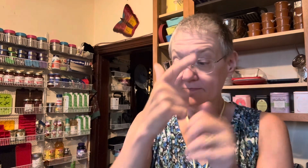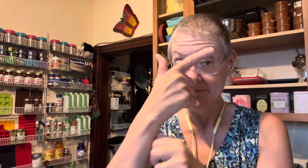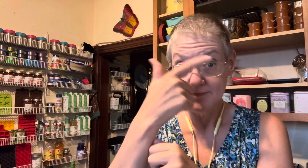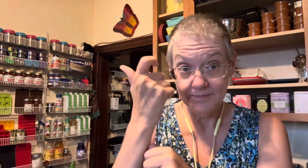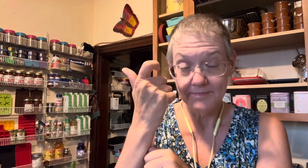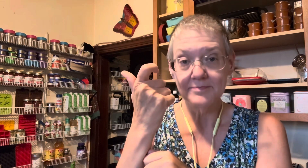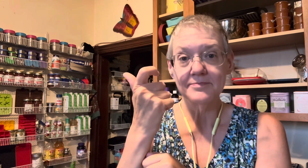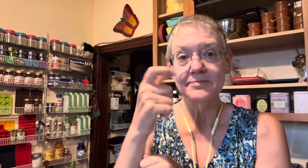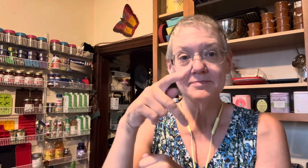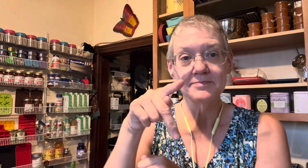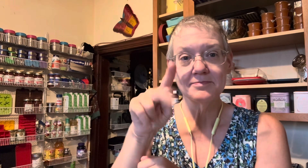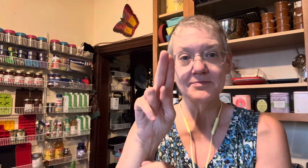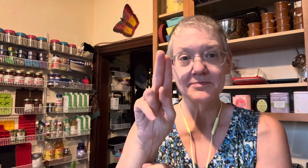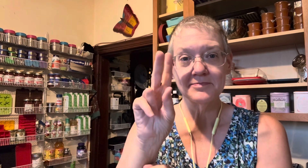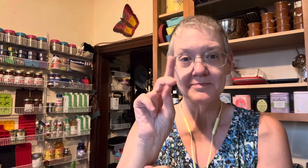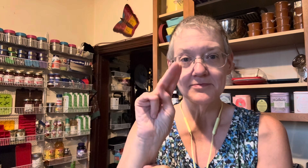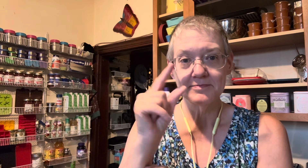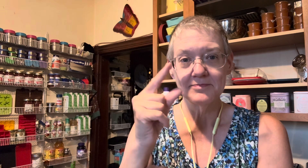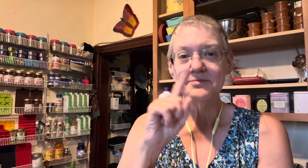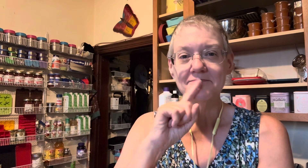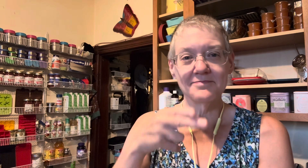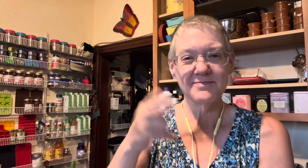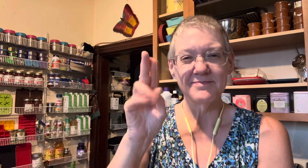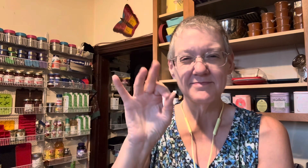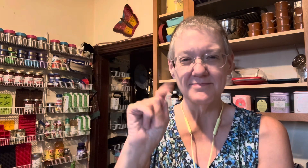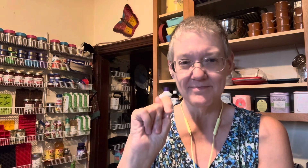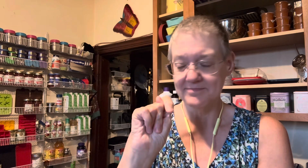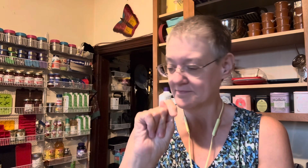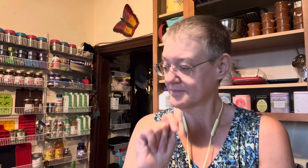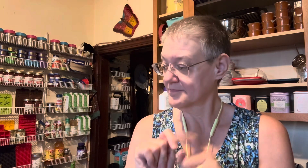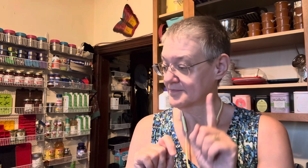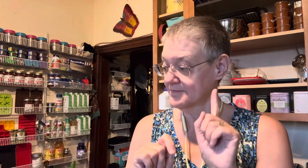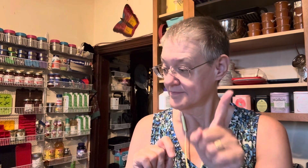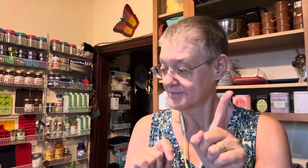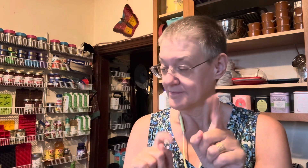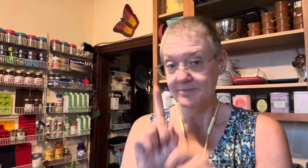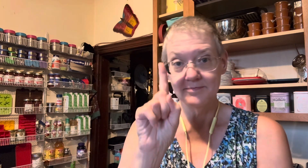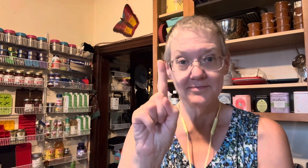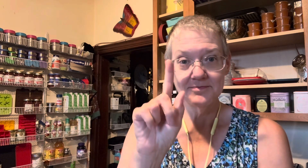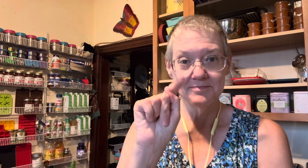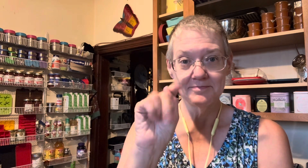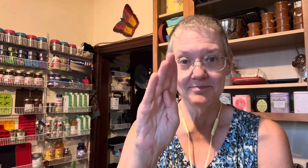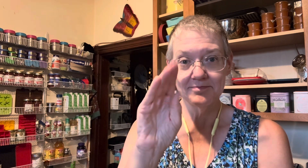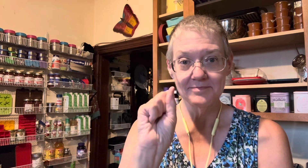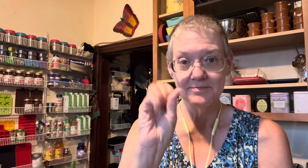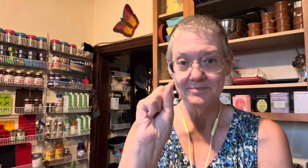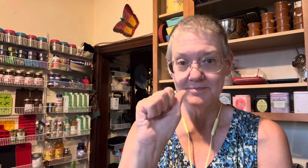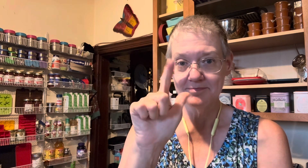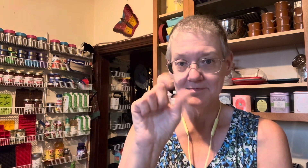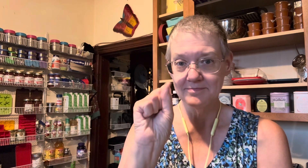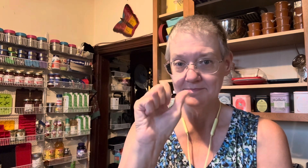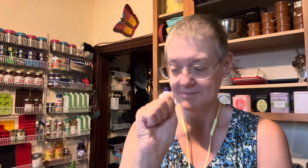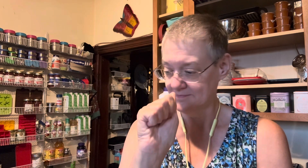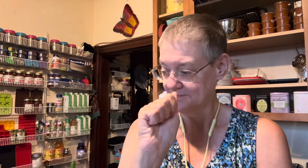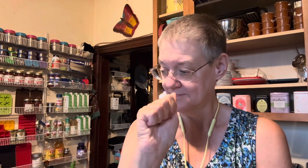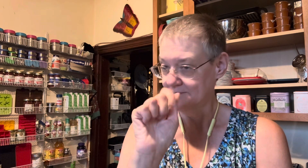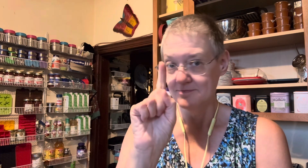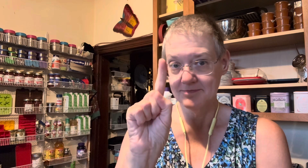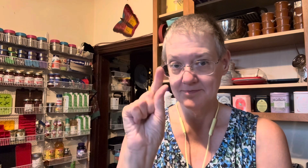past, because now that he's eating the avocado pudding, that's high in fat, so I've cut down on the butter. 1 tablespoon